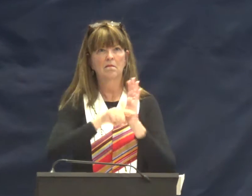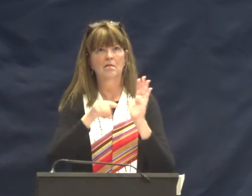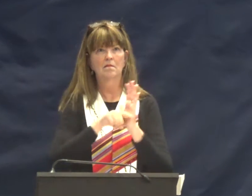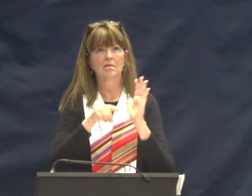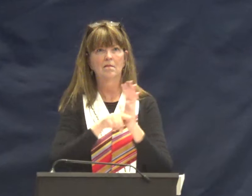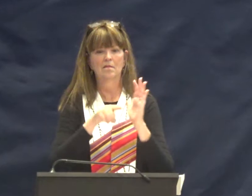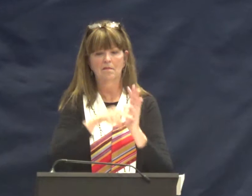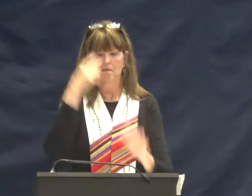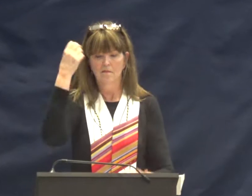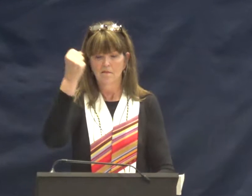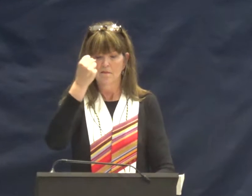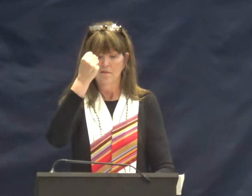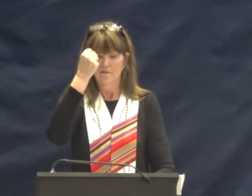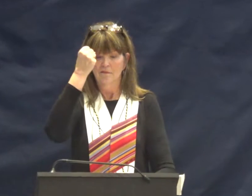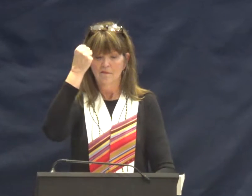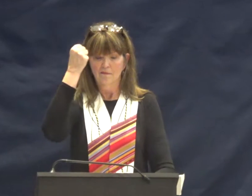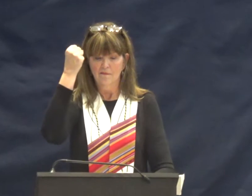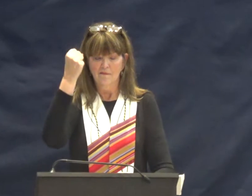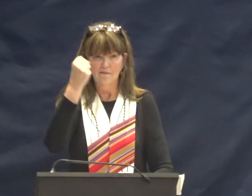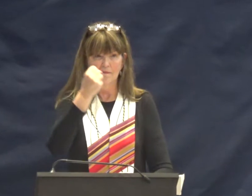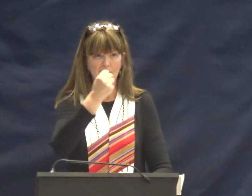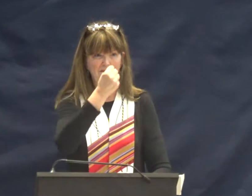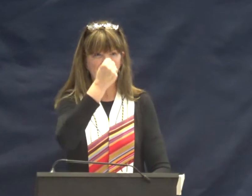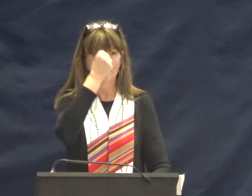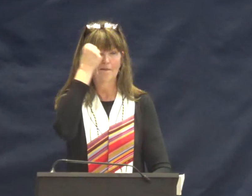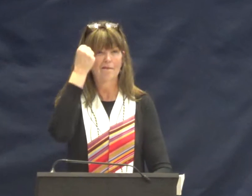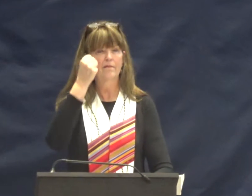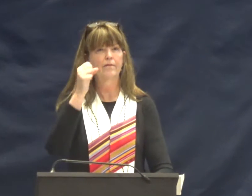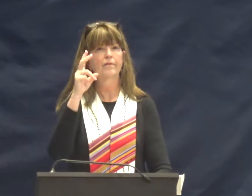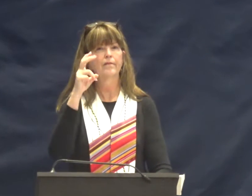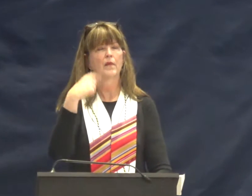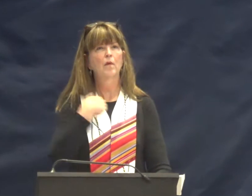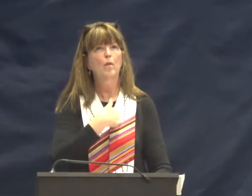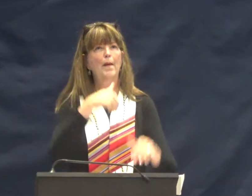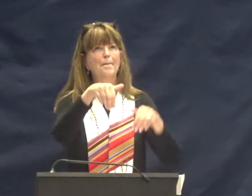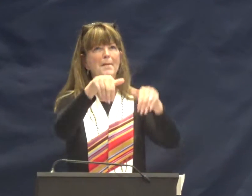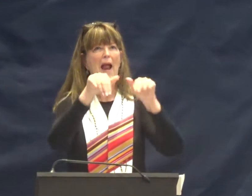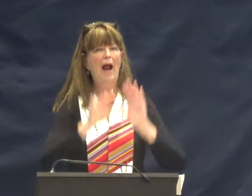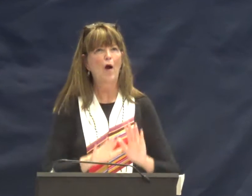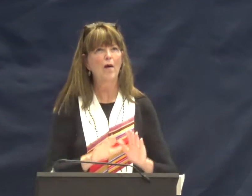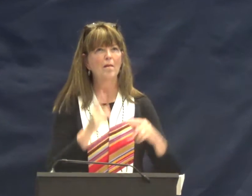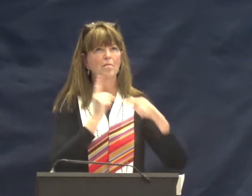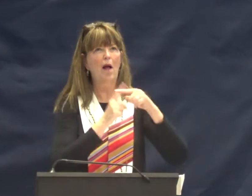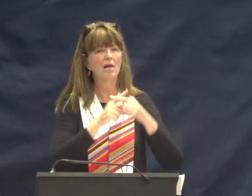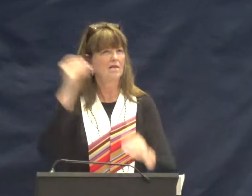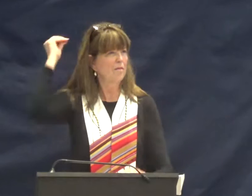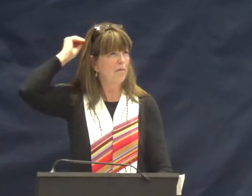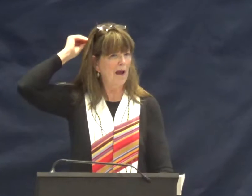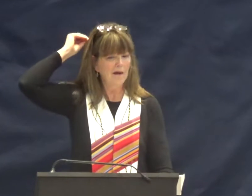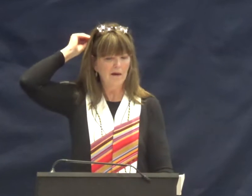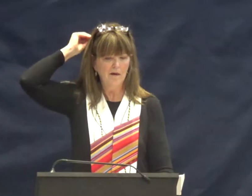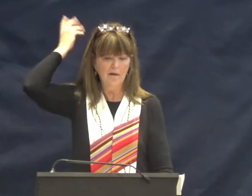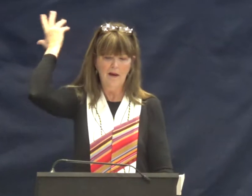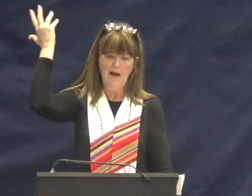we just put them into our subconscious. But the negative things stay right in the forefront. It's like we bury